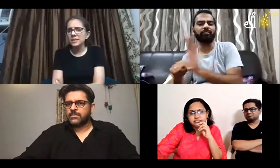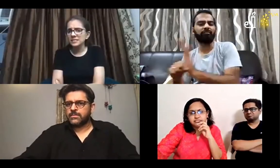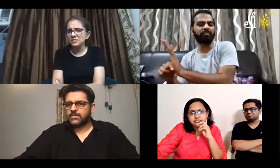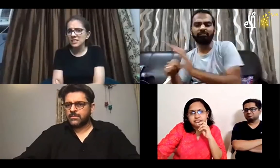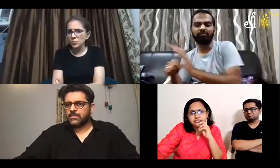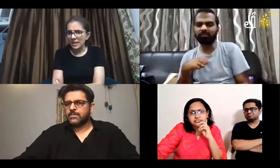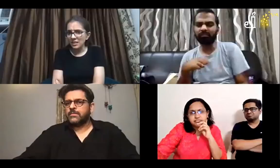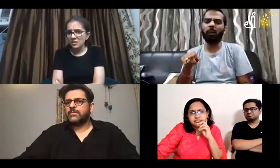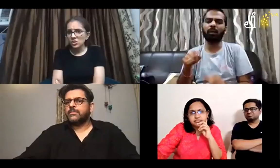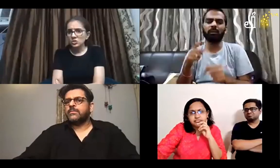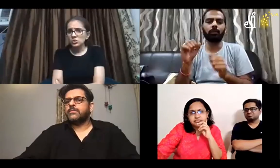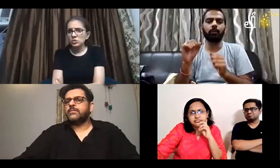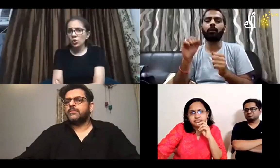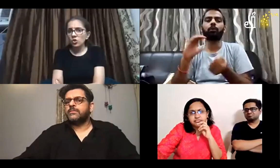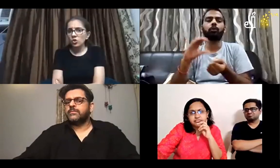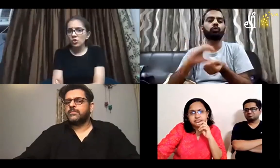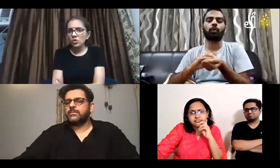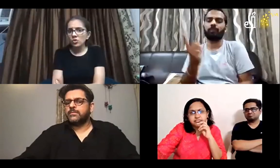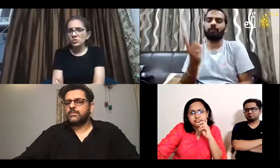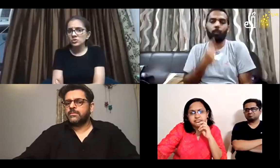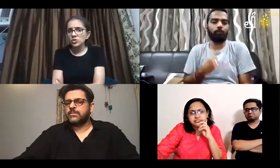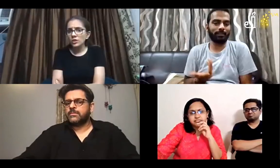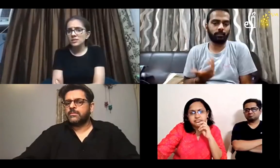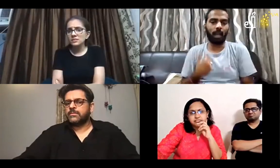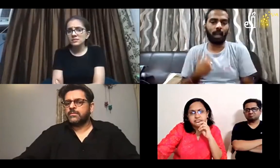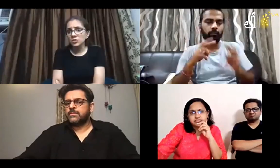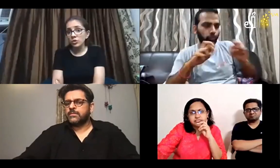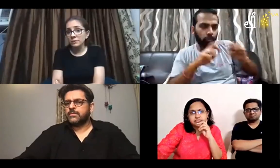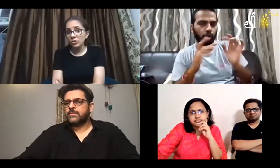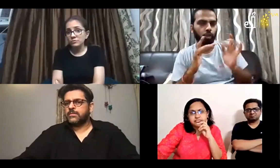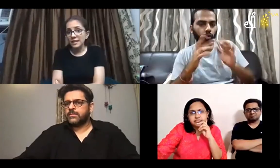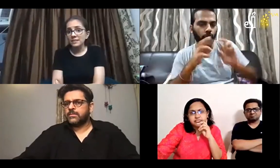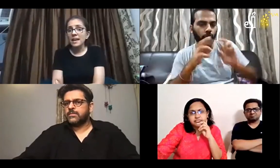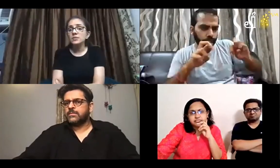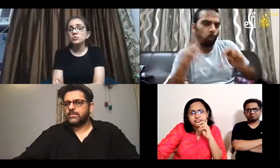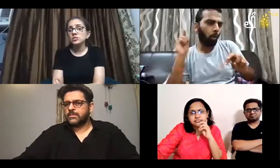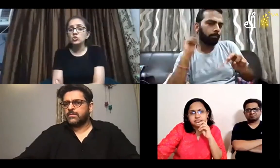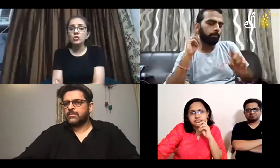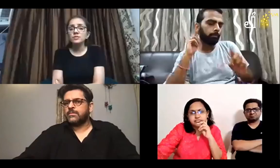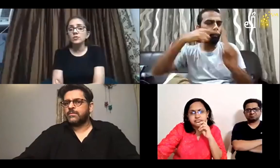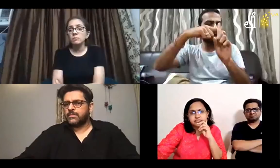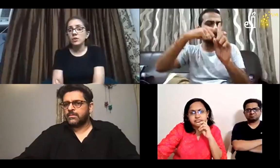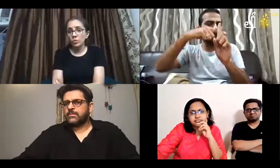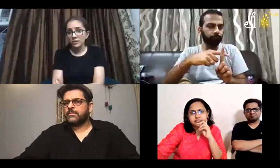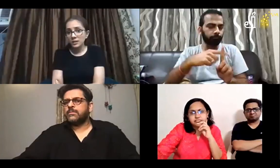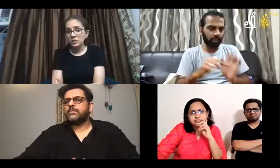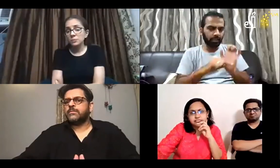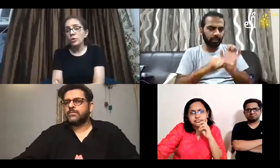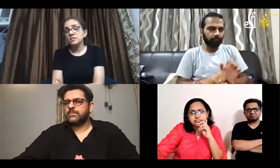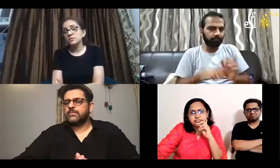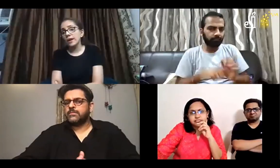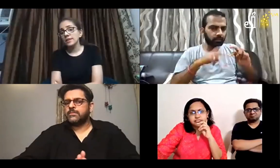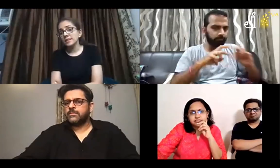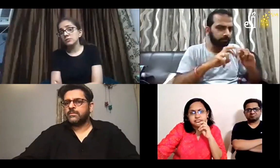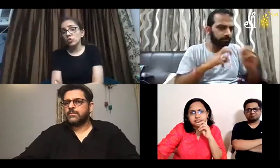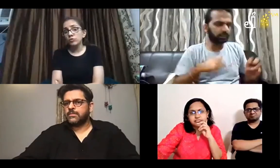some negatives as well. So the doctor never told me all of that, and I had to research all of that on my own, the